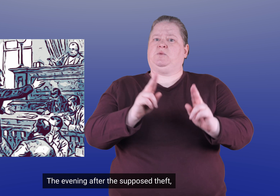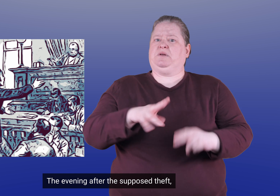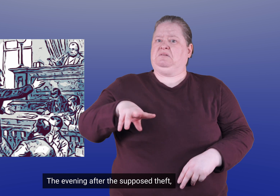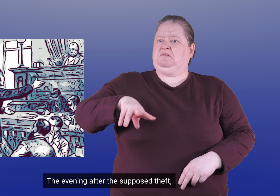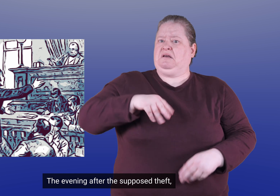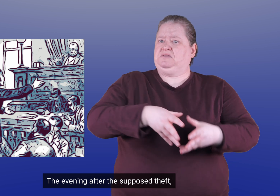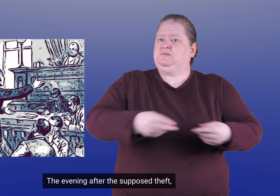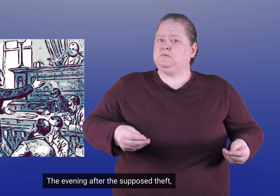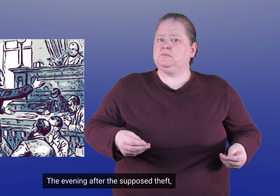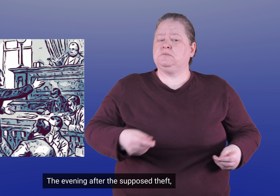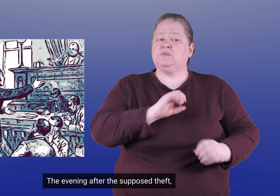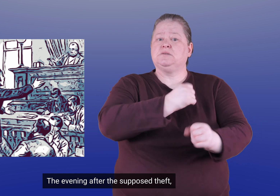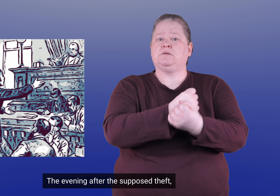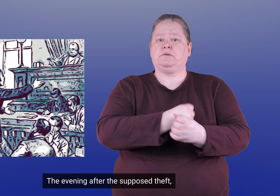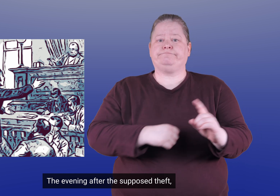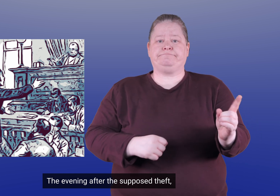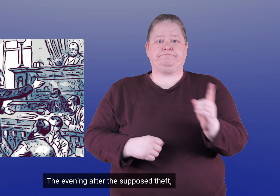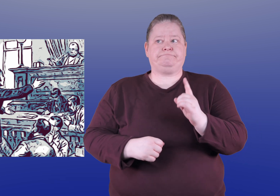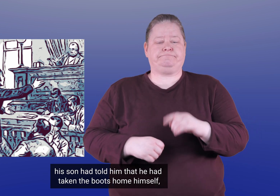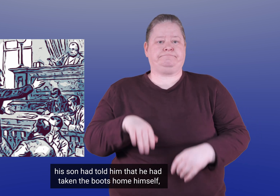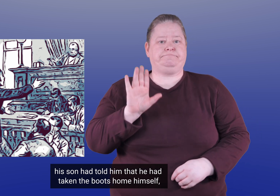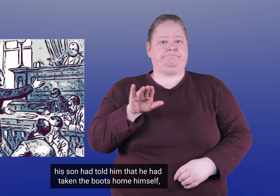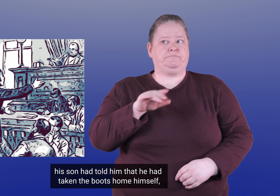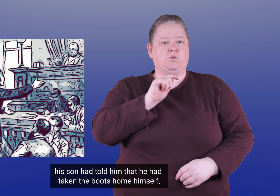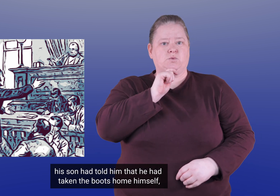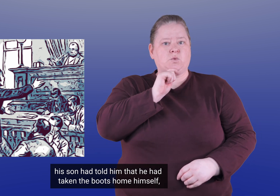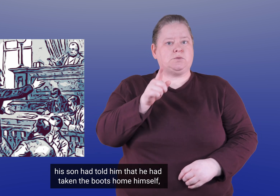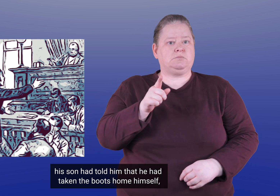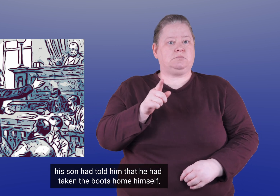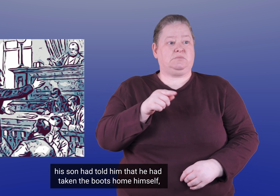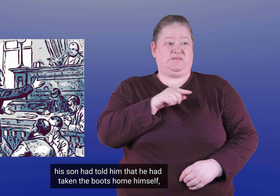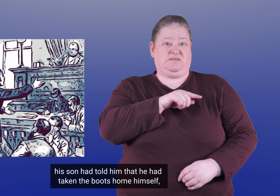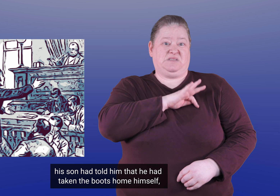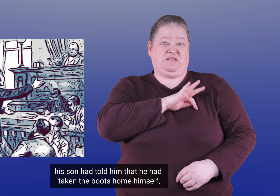supposed theft, his son had told him that he had taken the boots home himself,